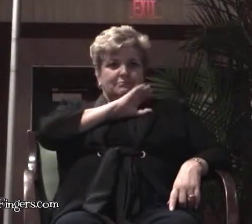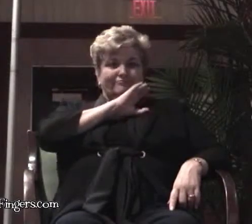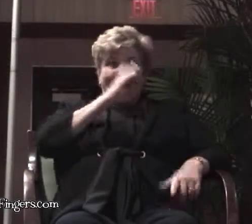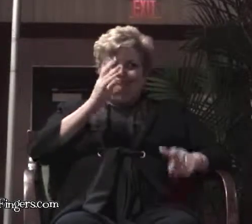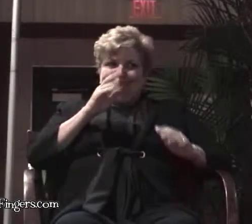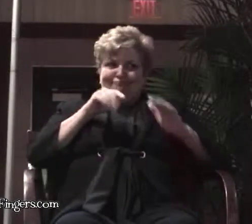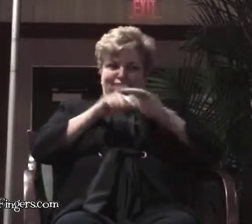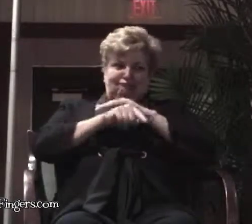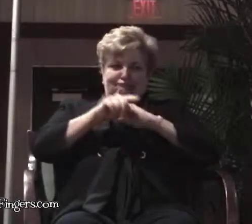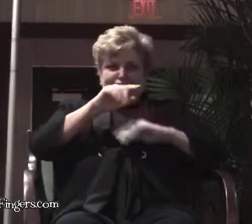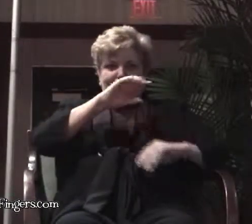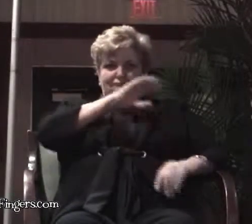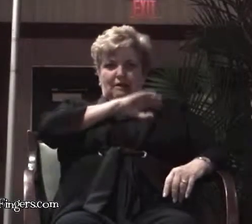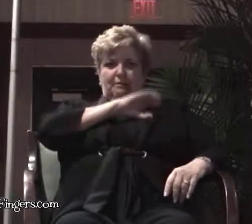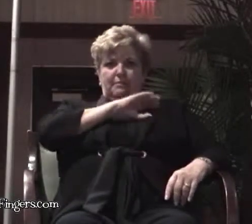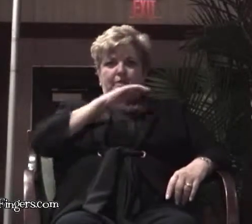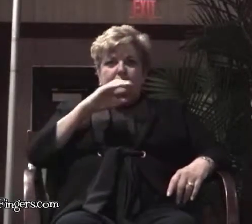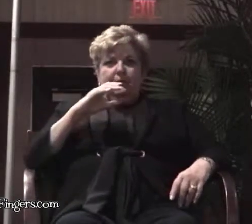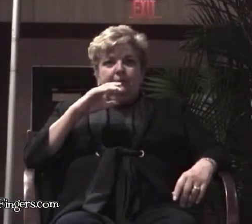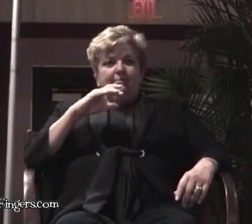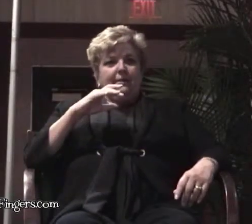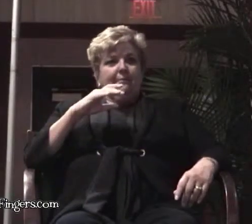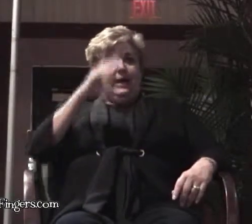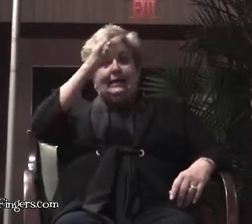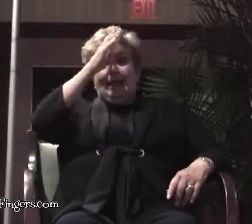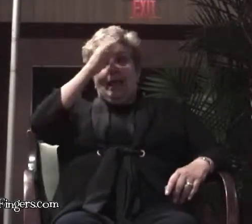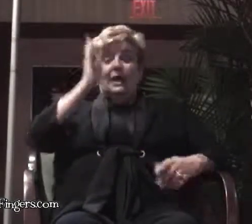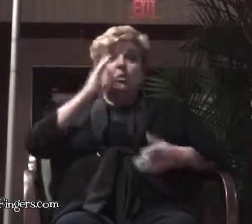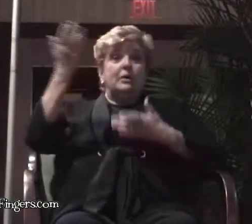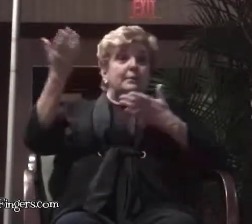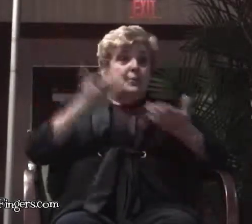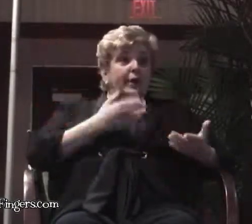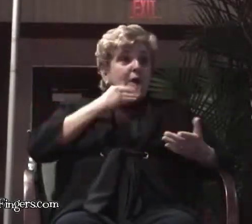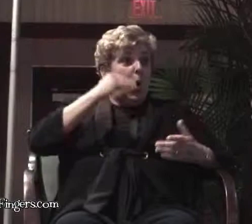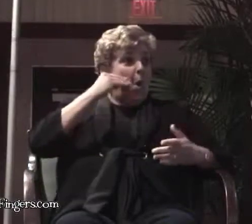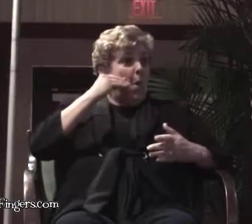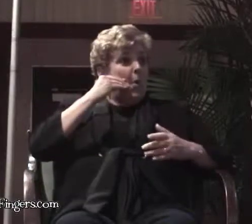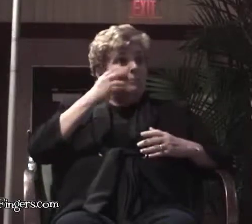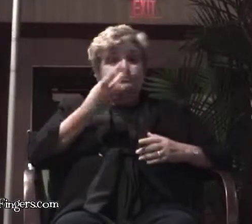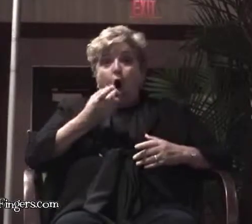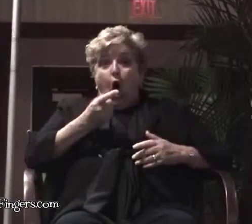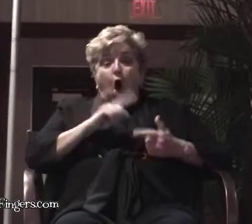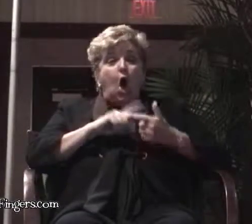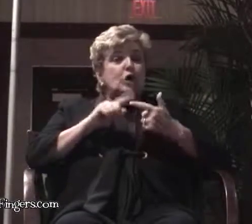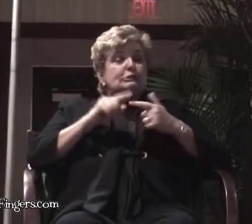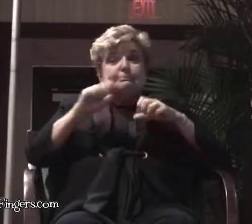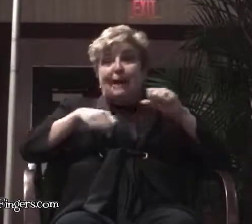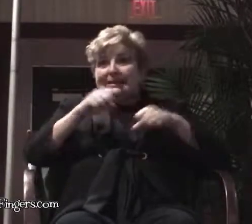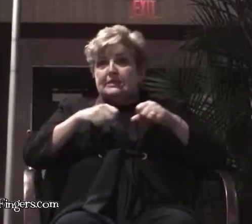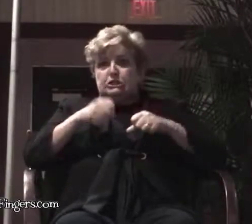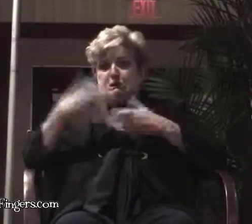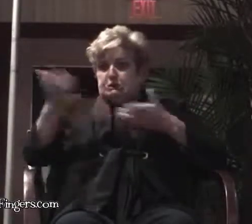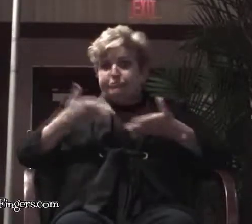I liked it. You know, he'd bring home puppies, he'd bring home bicycles, he'd bring home all this stuff that he was